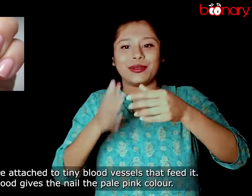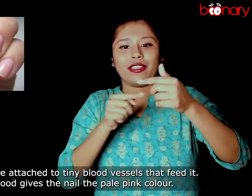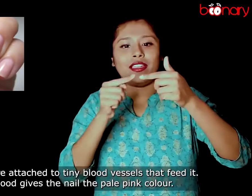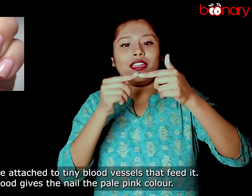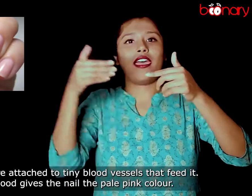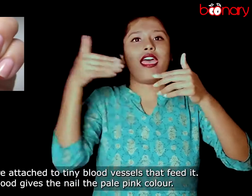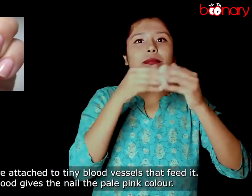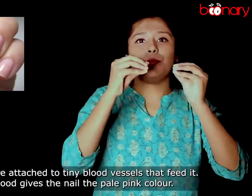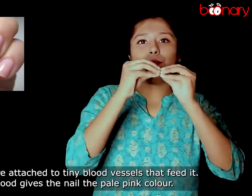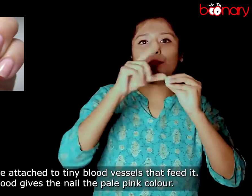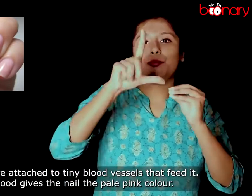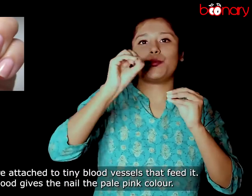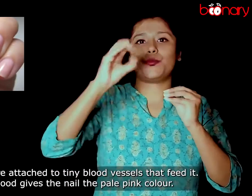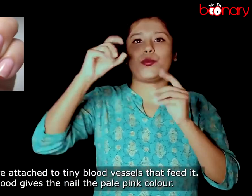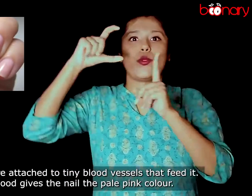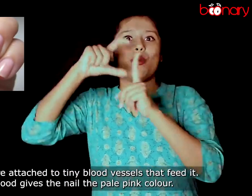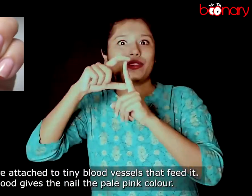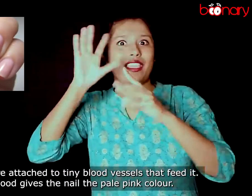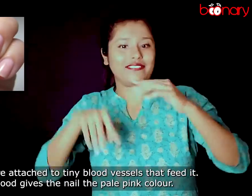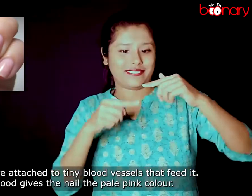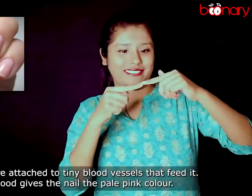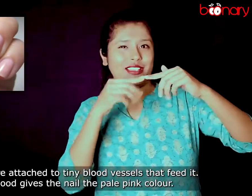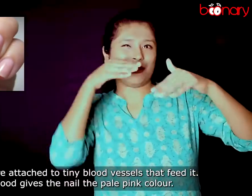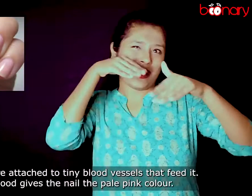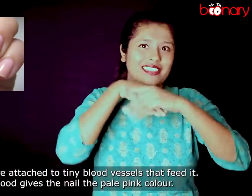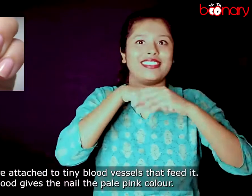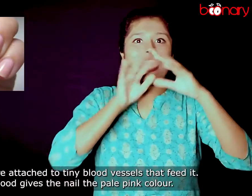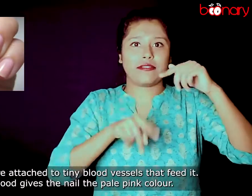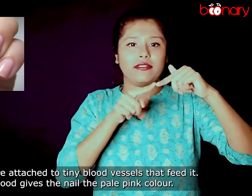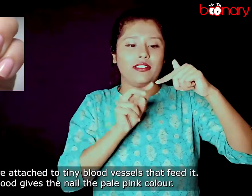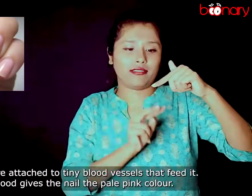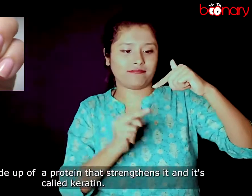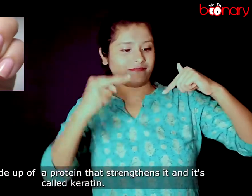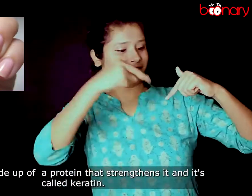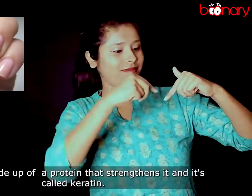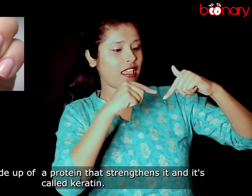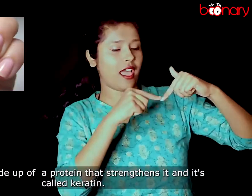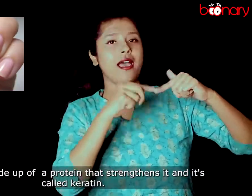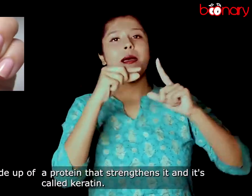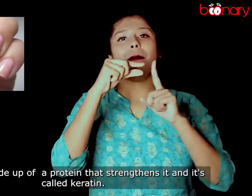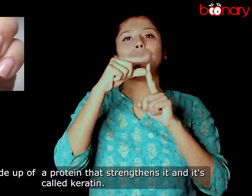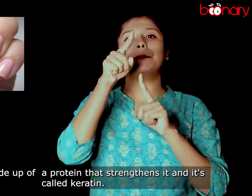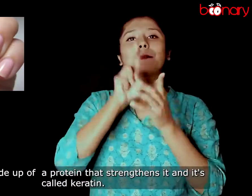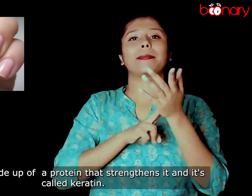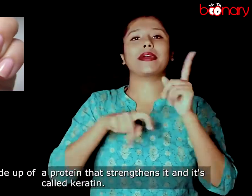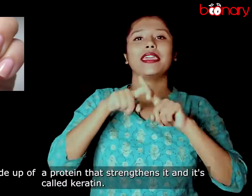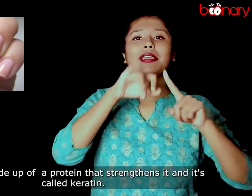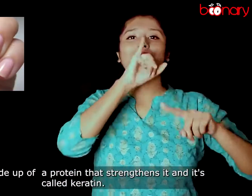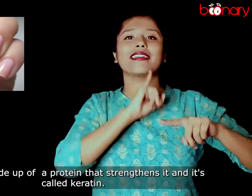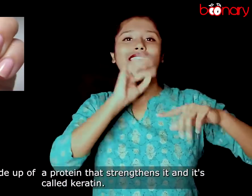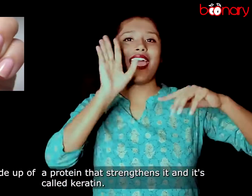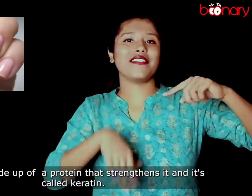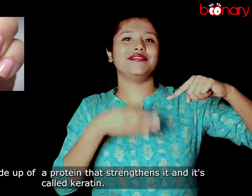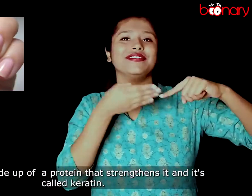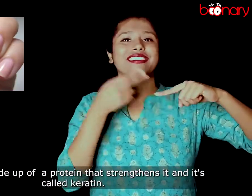the nail the pale pink color. Nails are made up of a protein